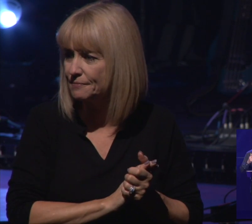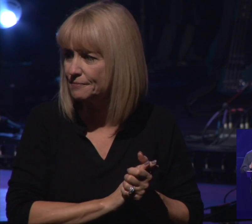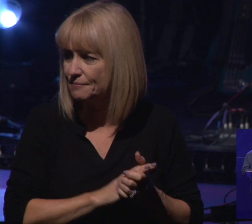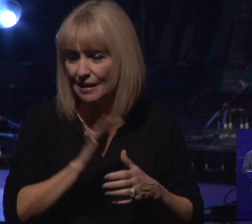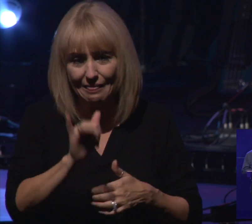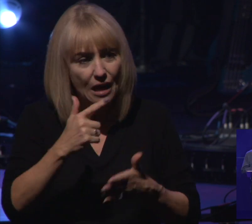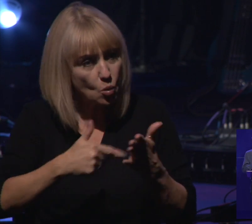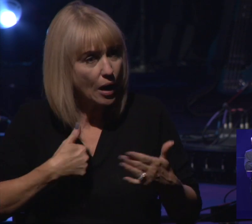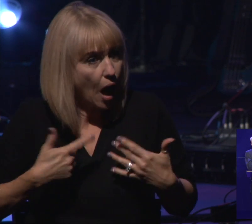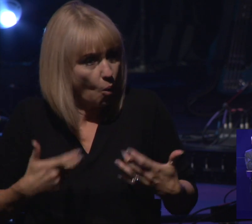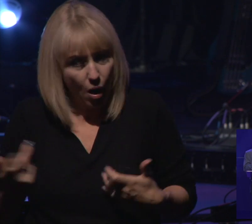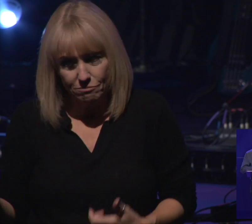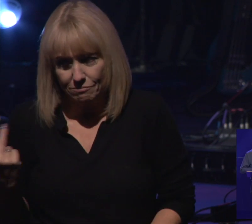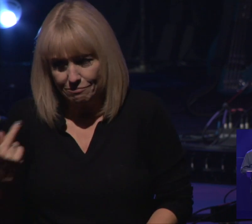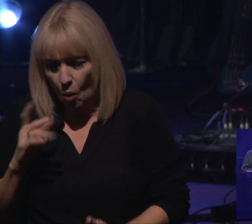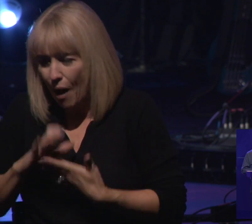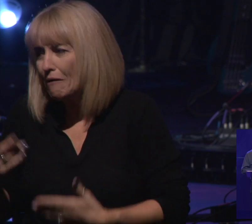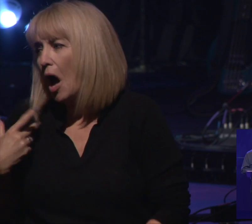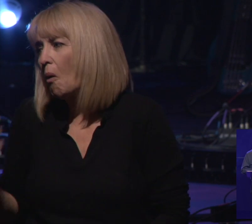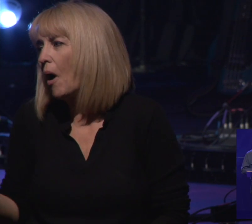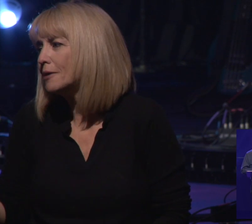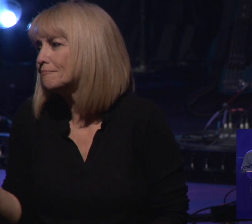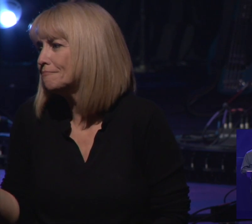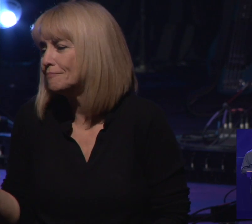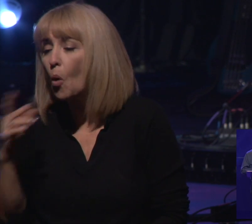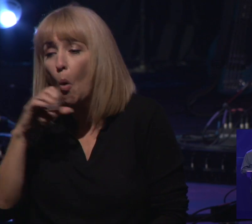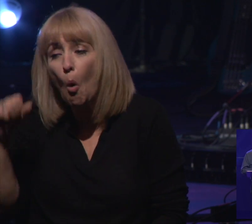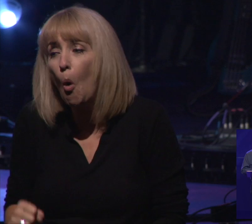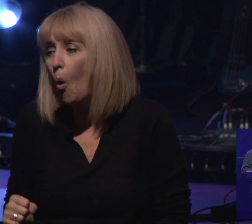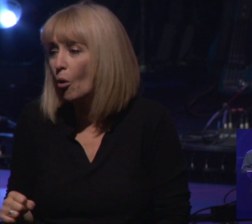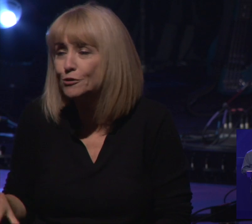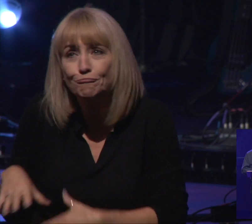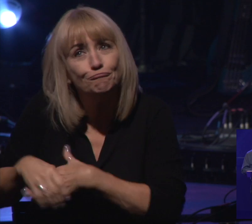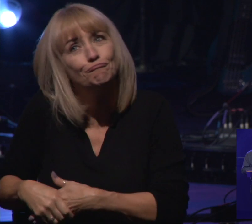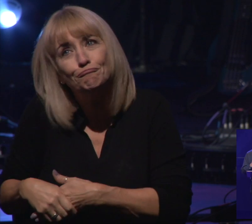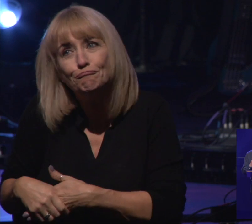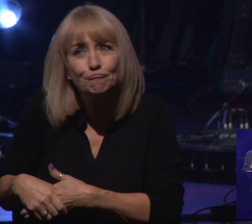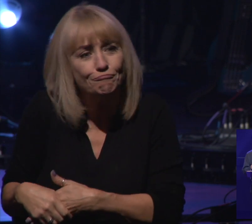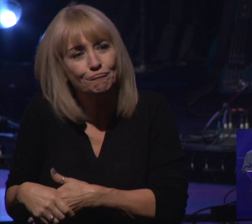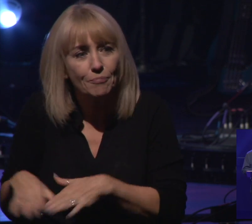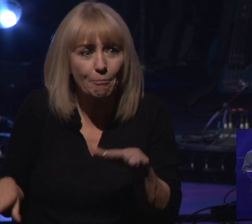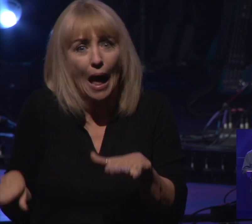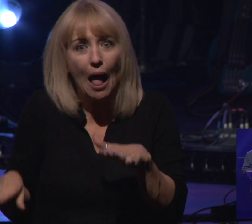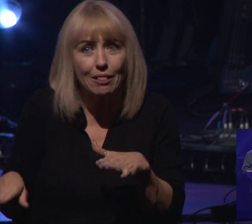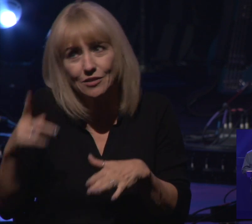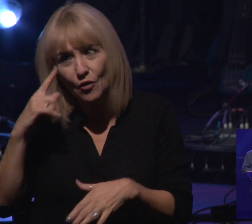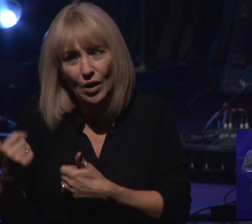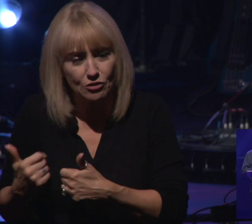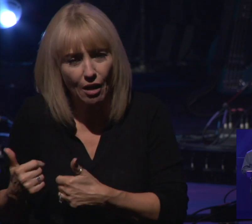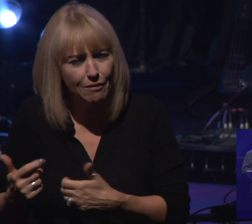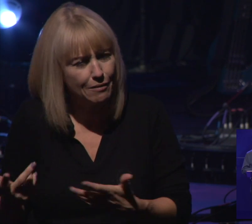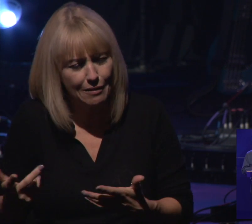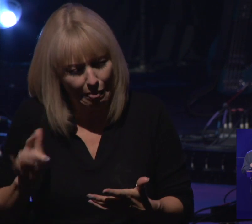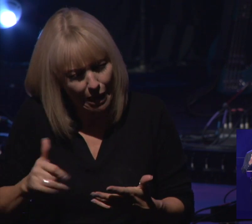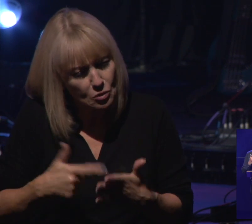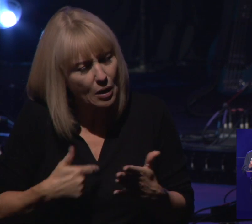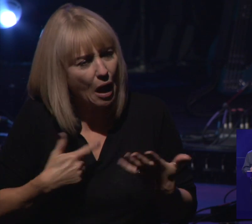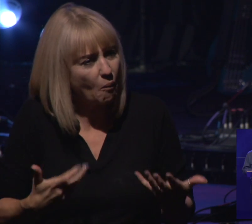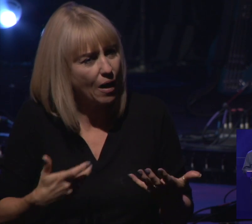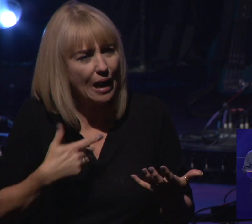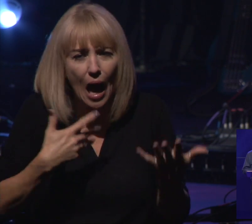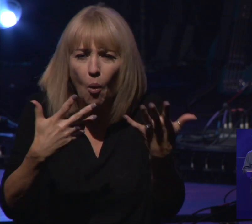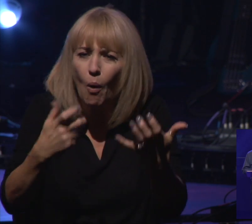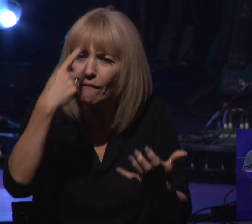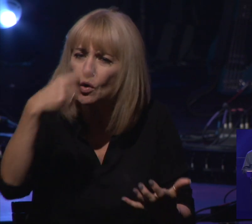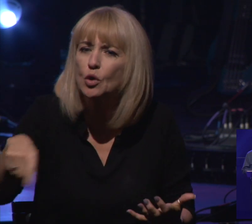the kind of relationship I want for Jean and I. I want us to be these two little old people holding each other up. It's the kind of relationship